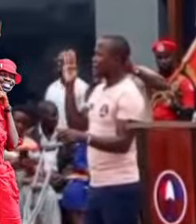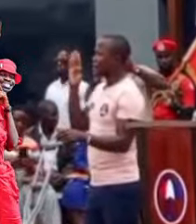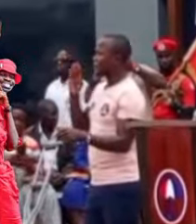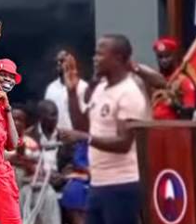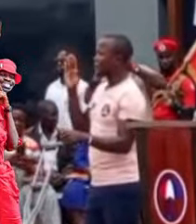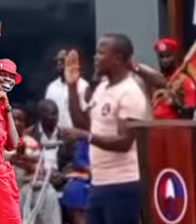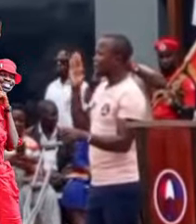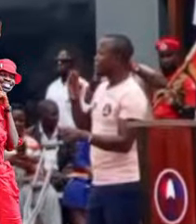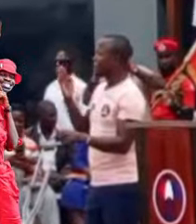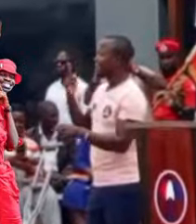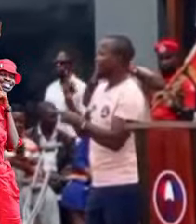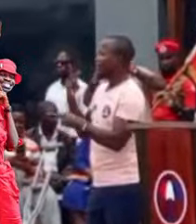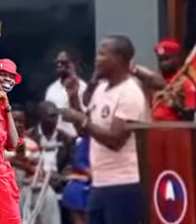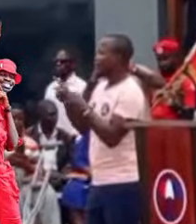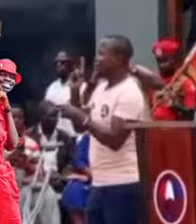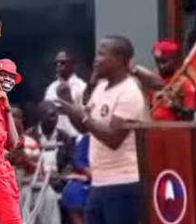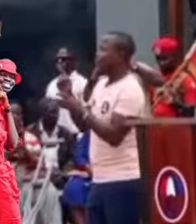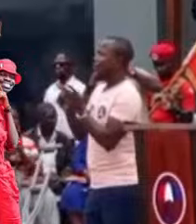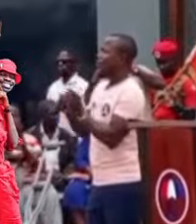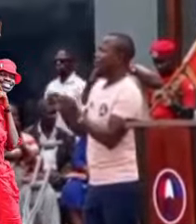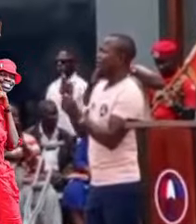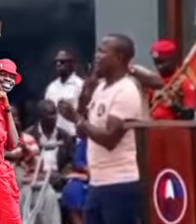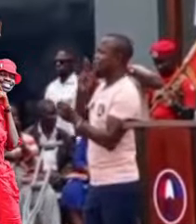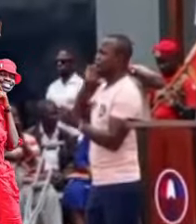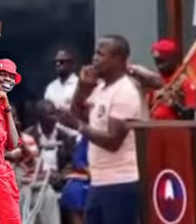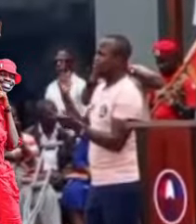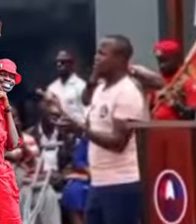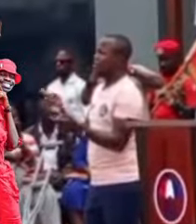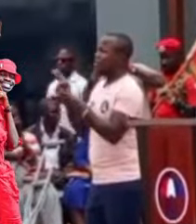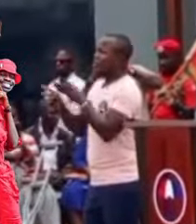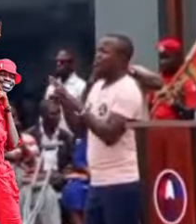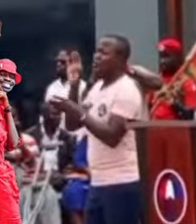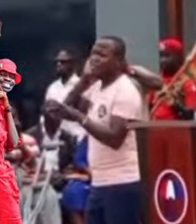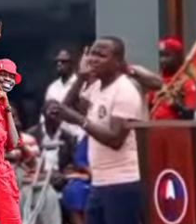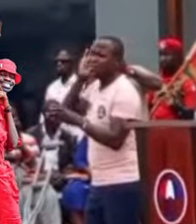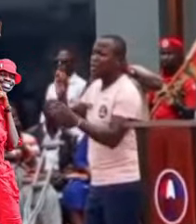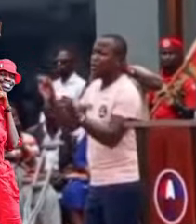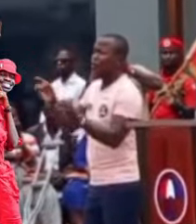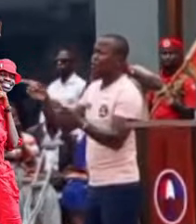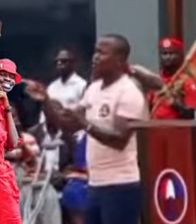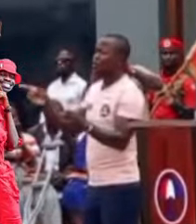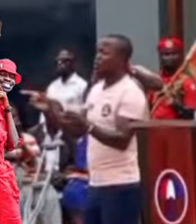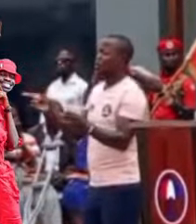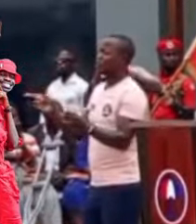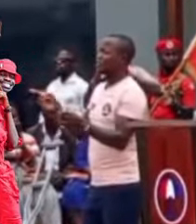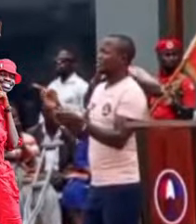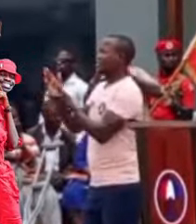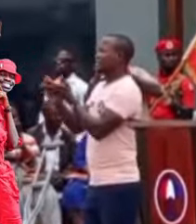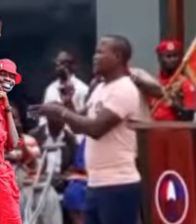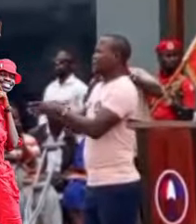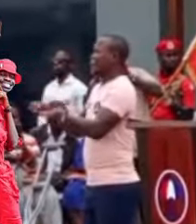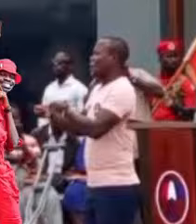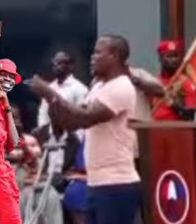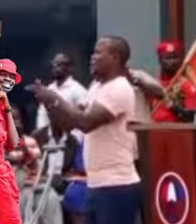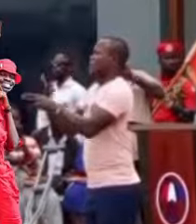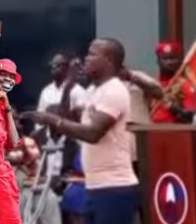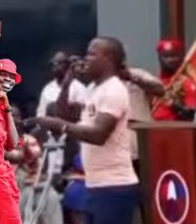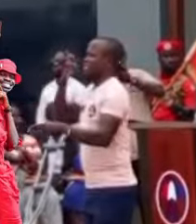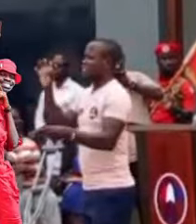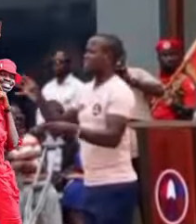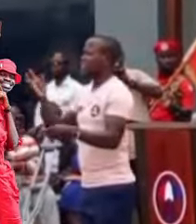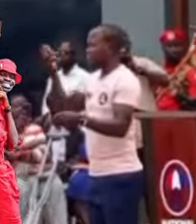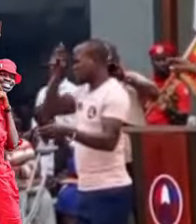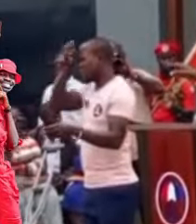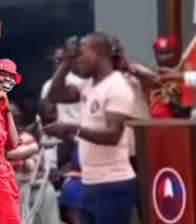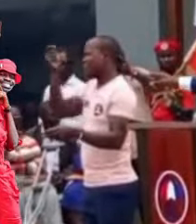people that have hearing challenges. Abantu abatawulira. Nipesanga ngatubaita bakazibu.